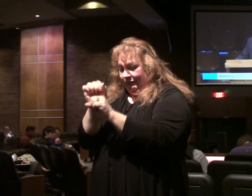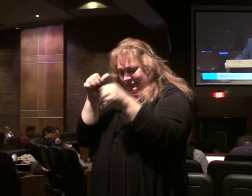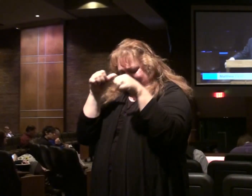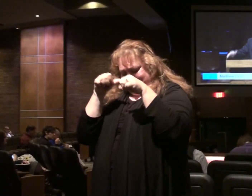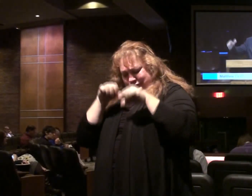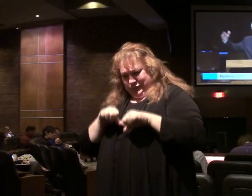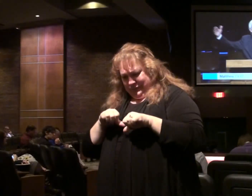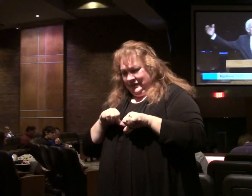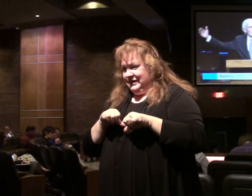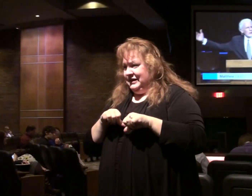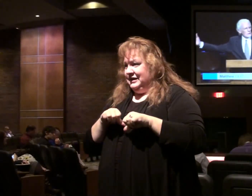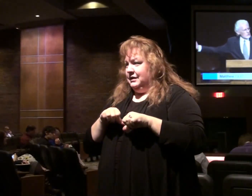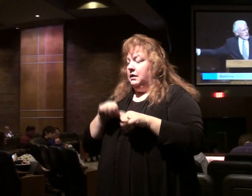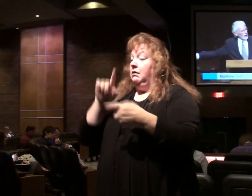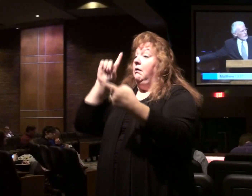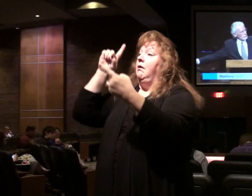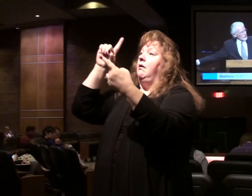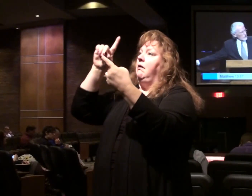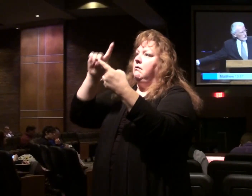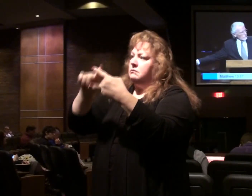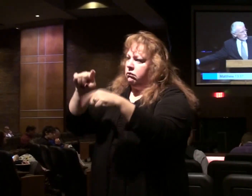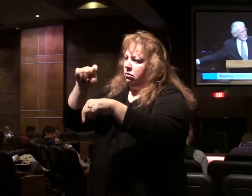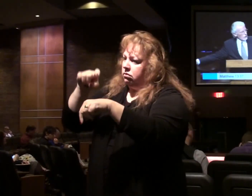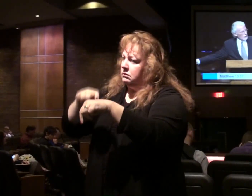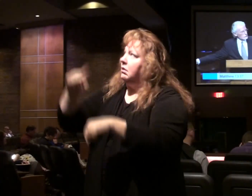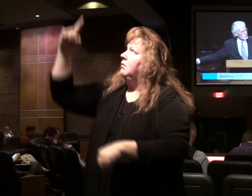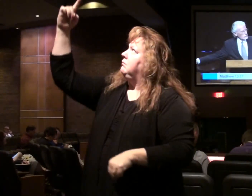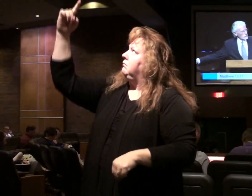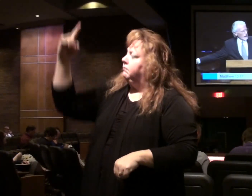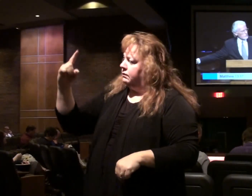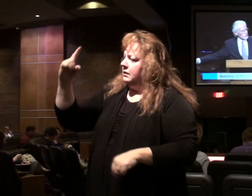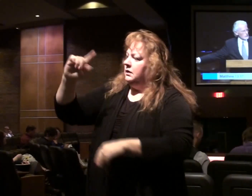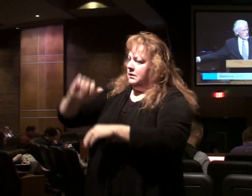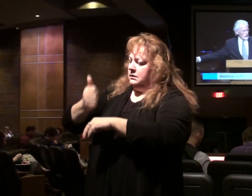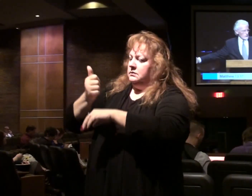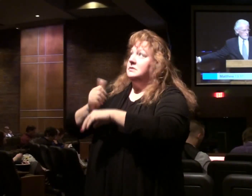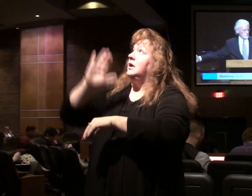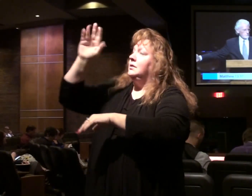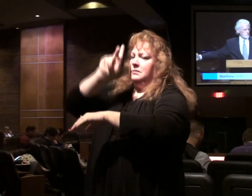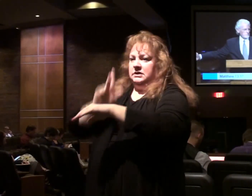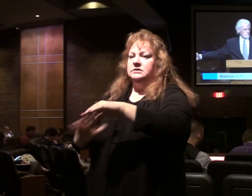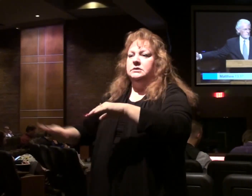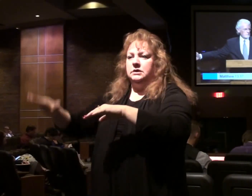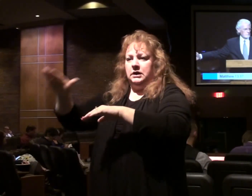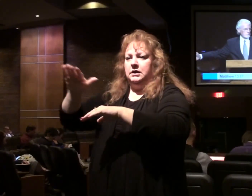sowing the seed, till the time when he returns to establish his kingdom.